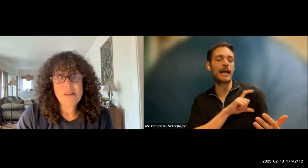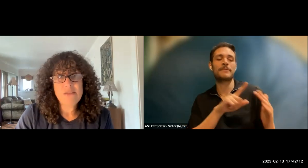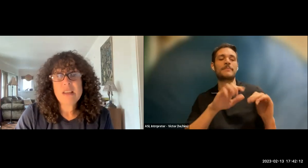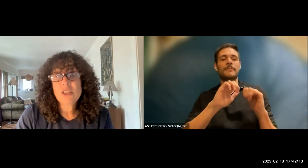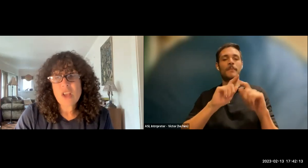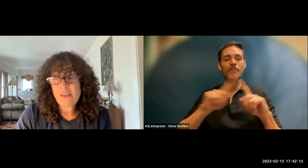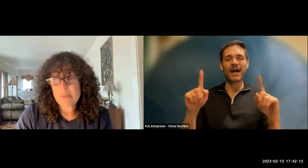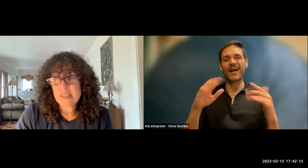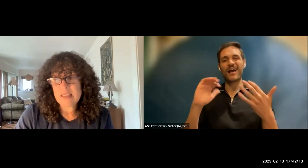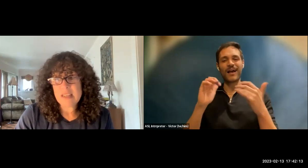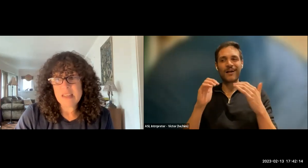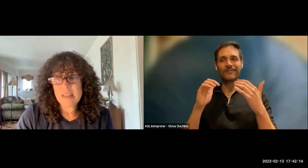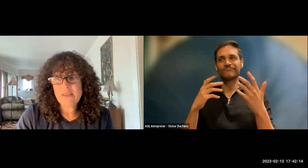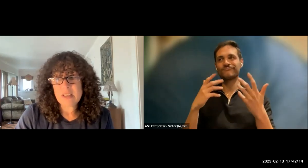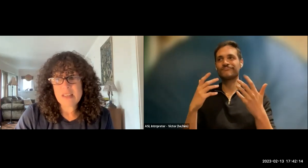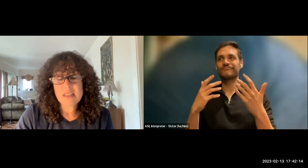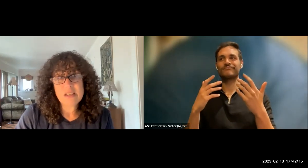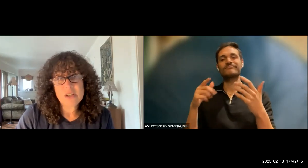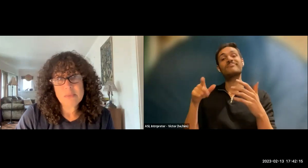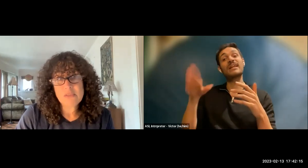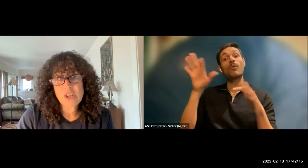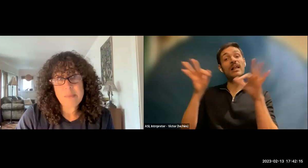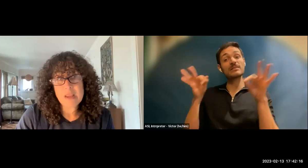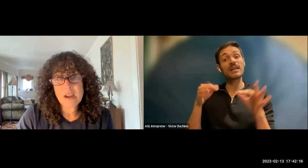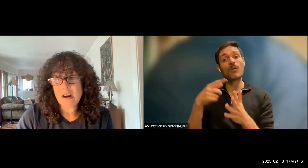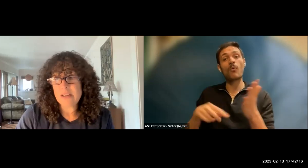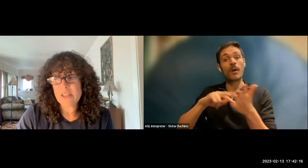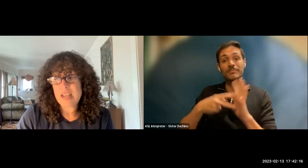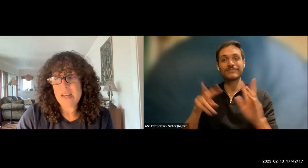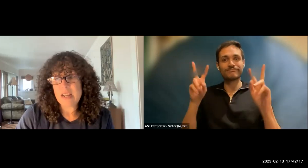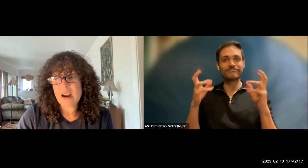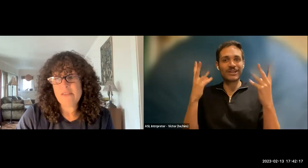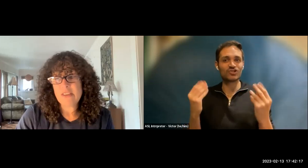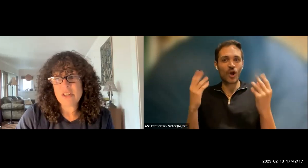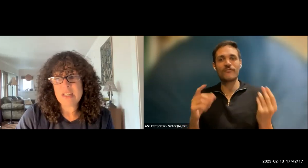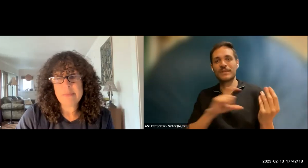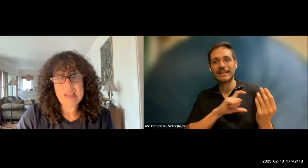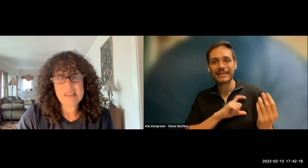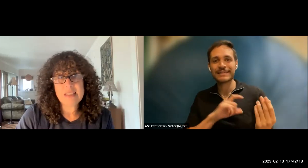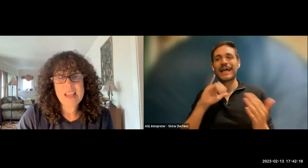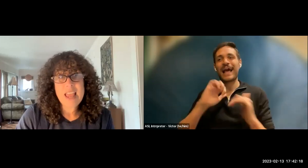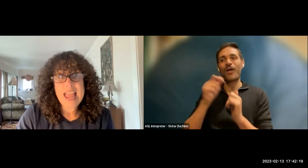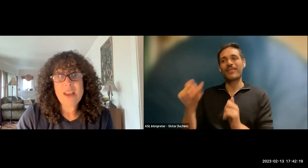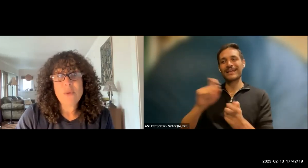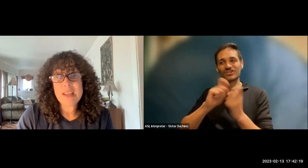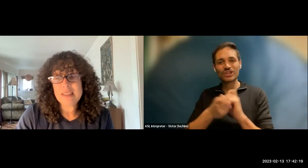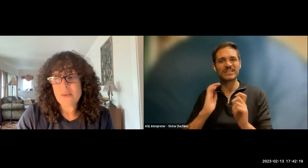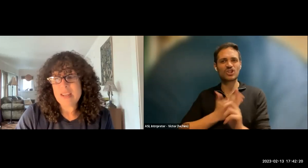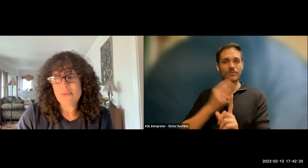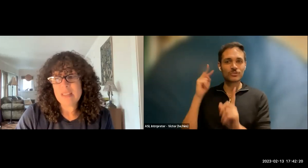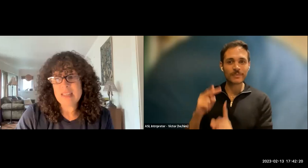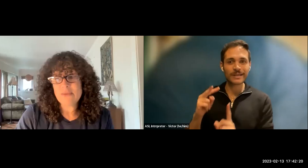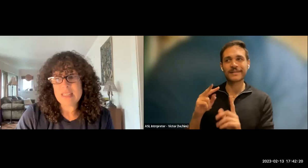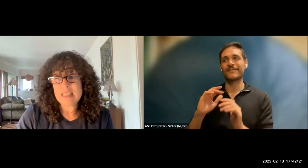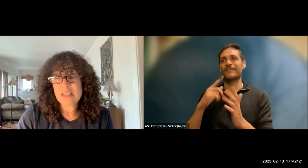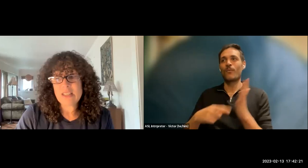understanding of soft policing gives us in terms of shaping our understanding, our vision and demands, and ways that